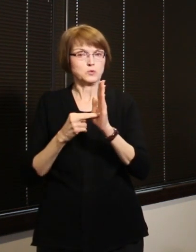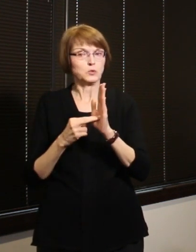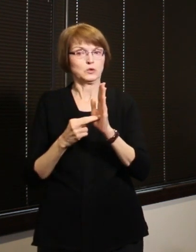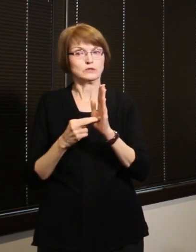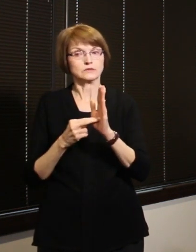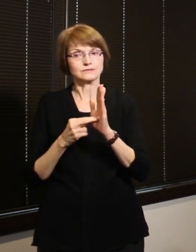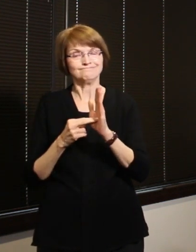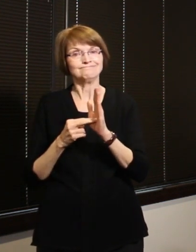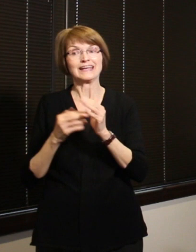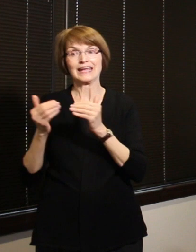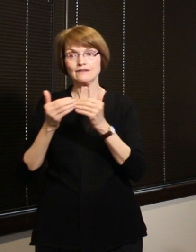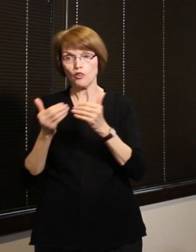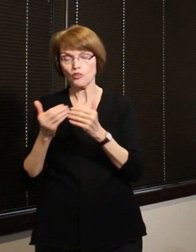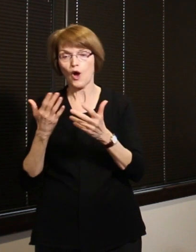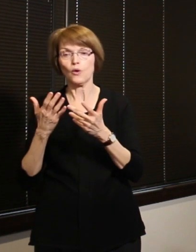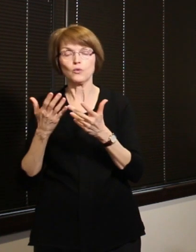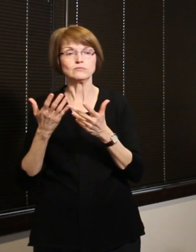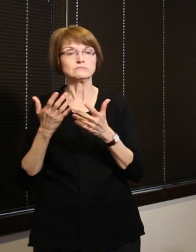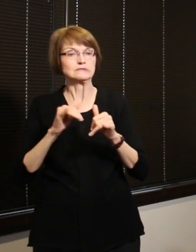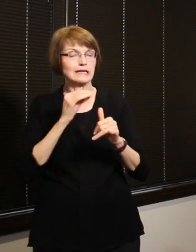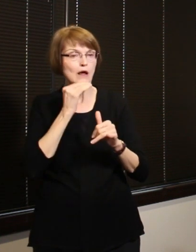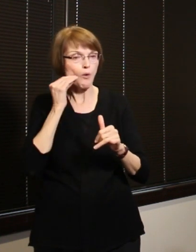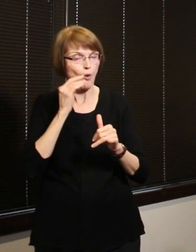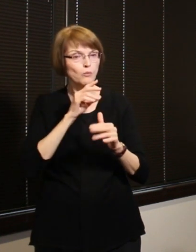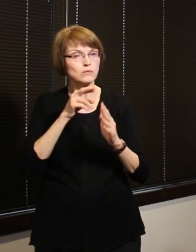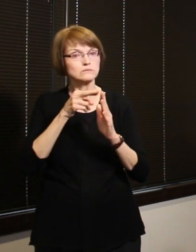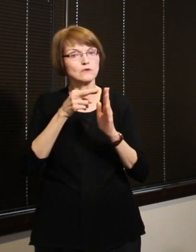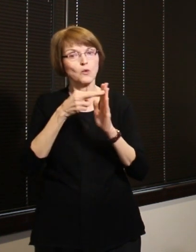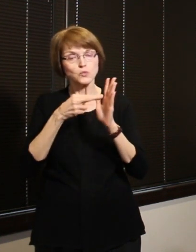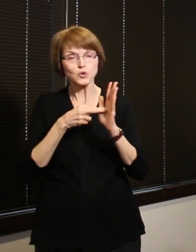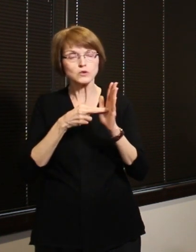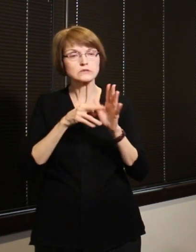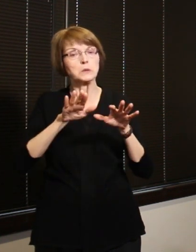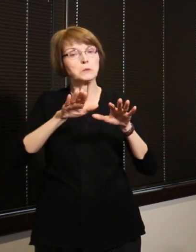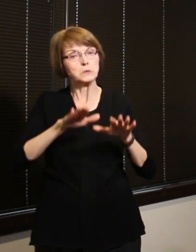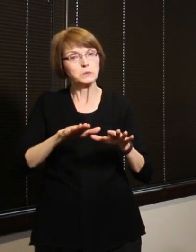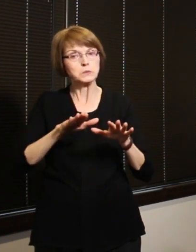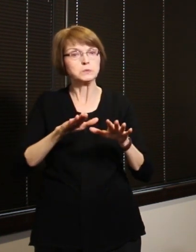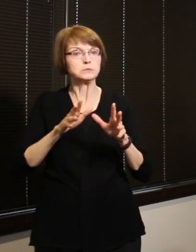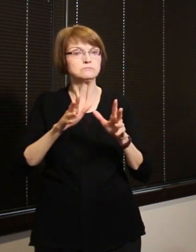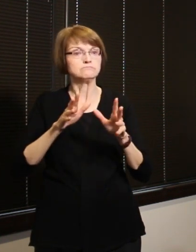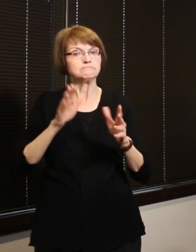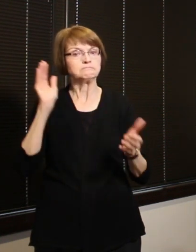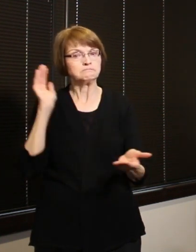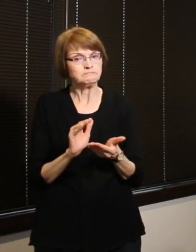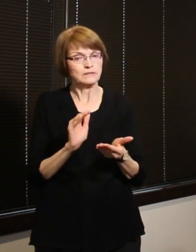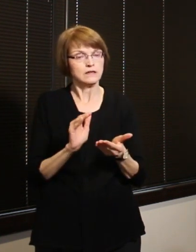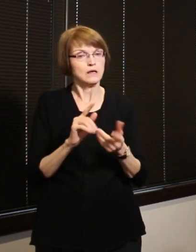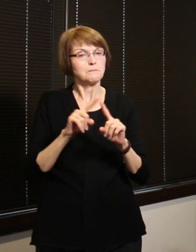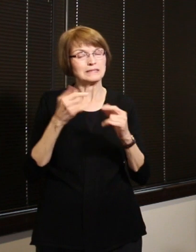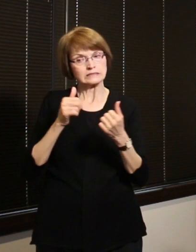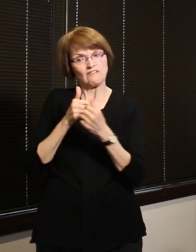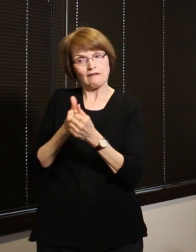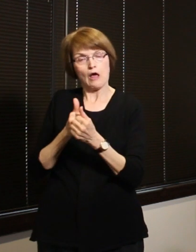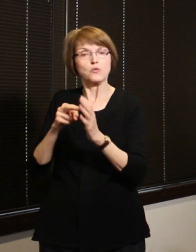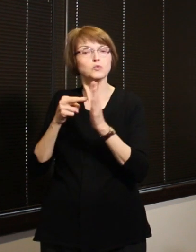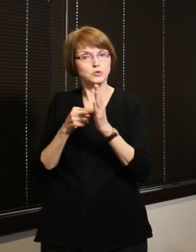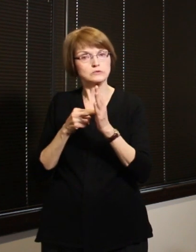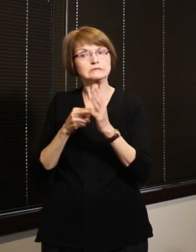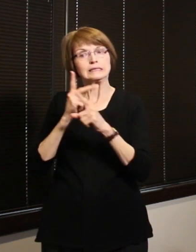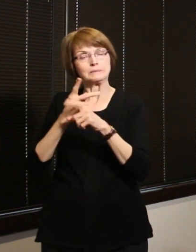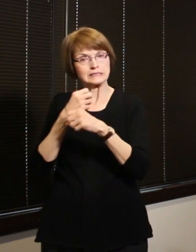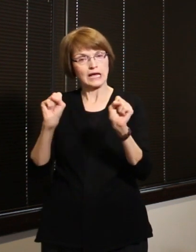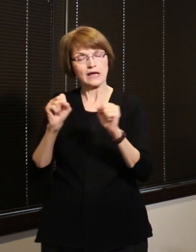begin to relax some of the shelter-in-place rules. Those are the things that are going to keep everybody safe. And we simply just can't